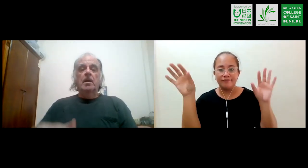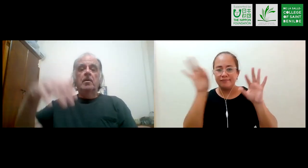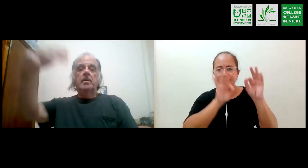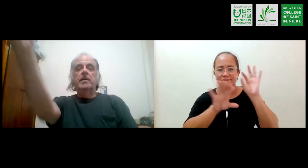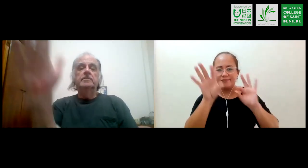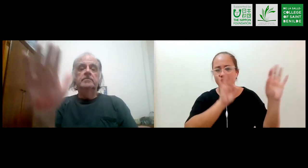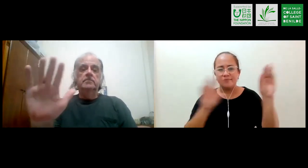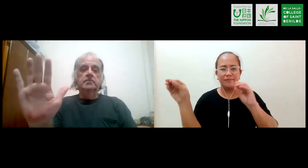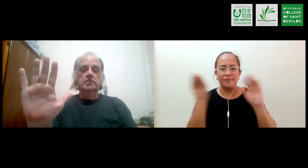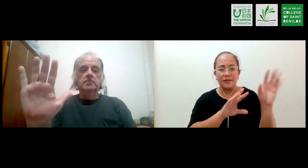Okay.